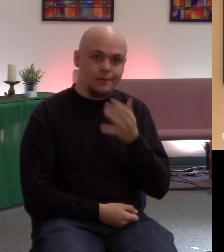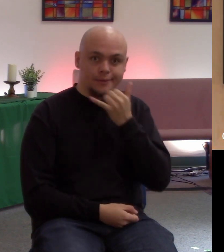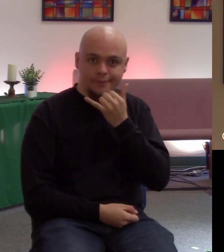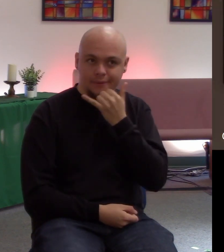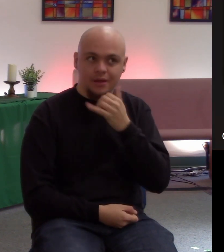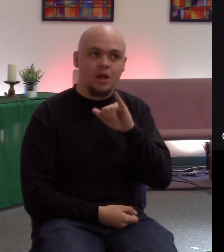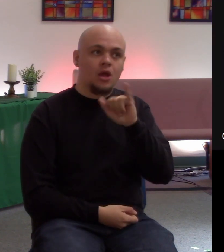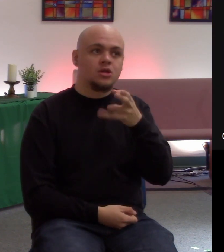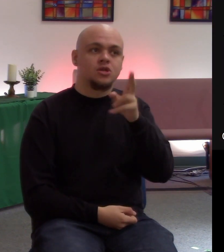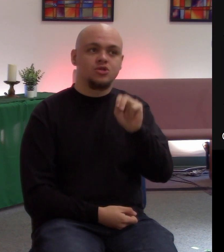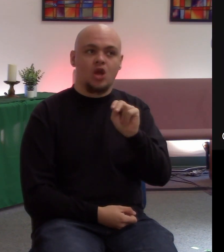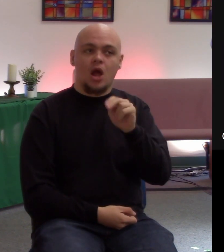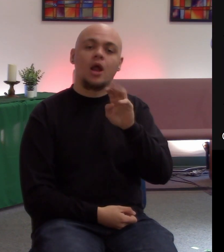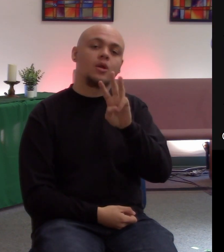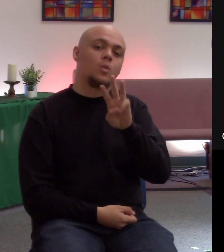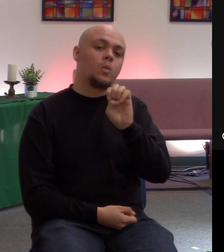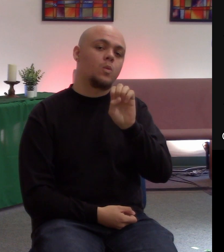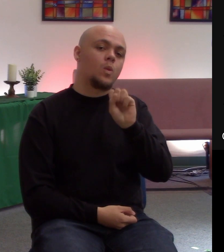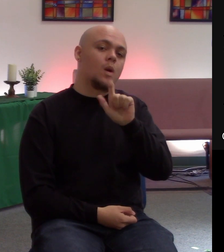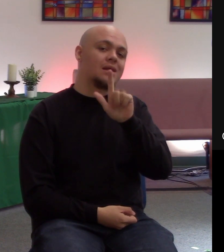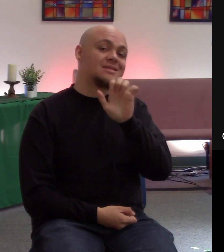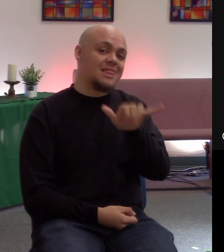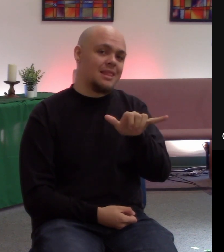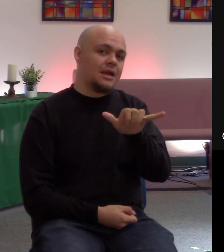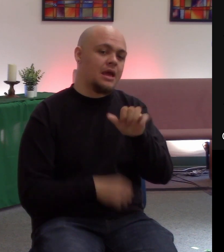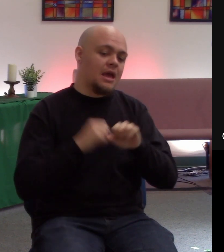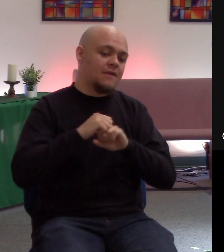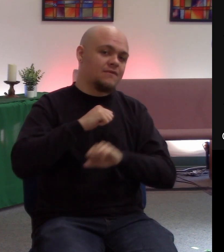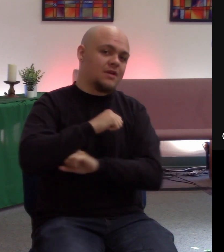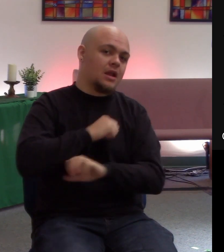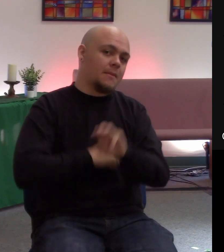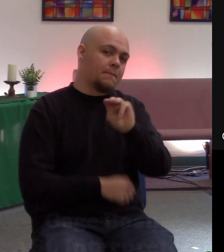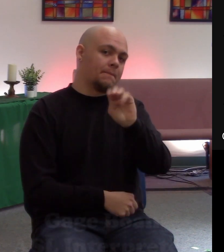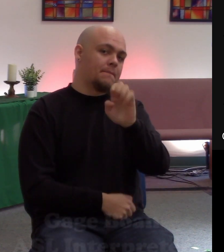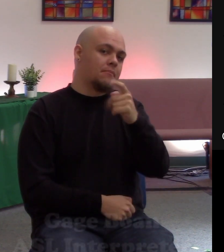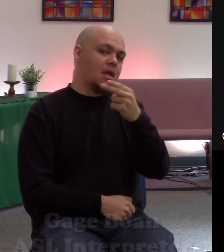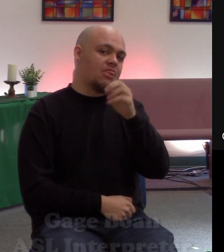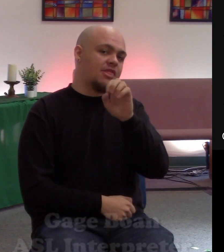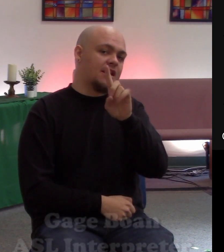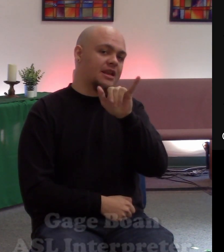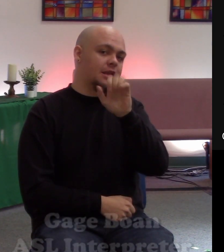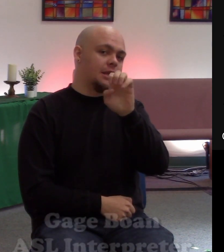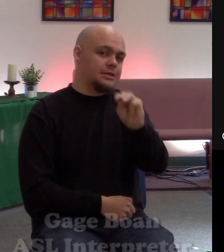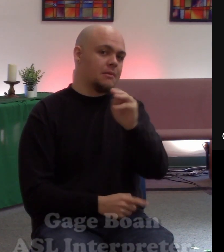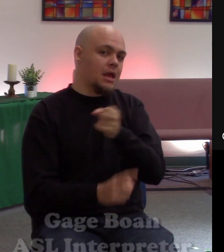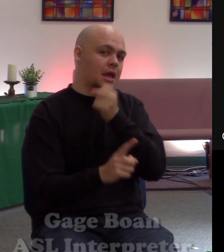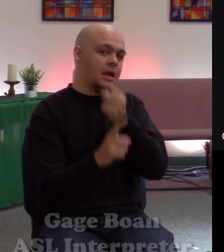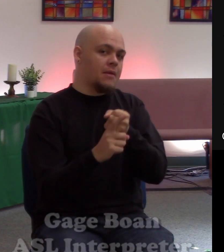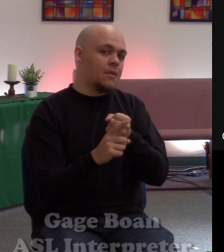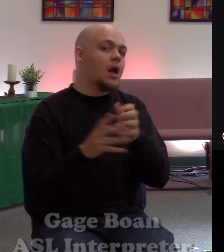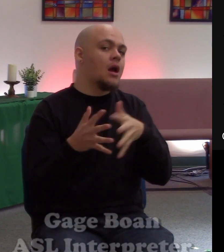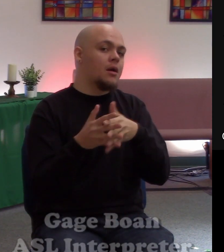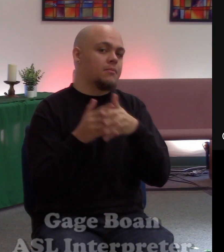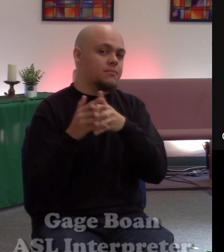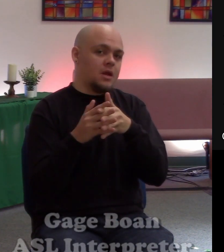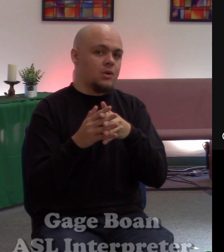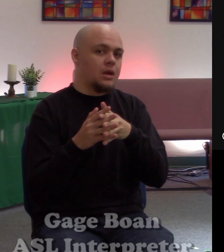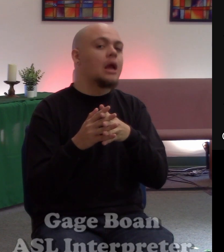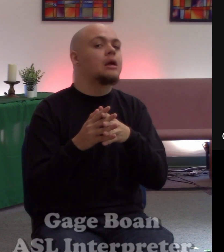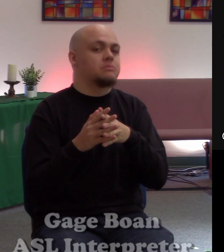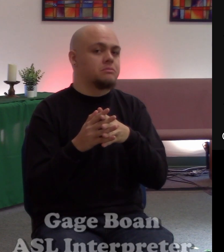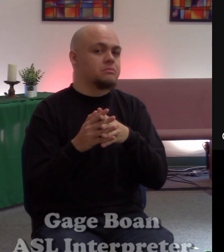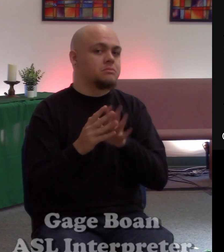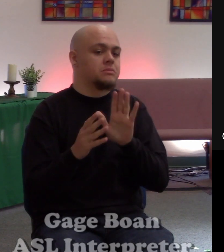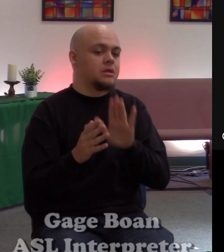statistics. John Wesley, for those of you who don't know John Wesley, one of the co-founders of Methodism, which has a huge impact upon American